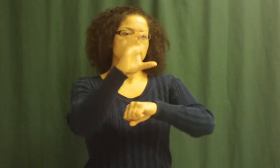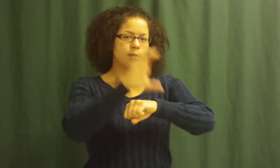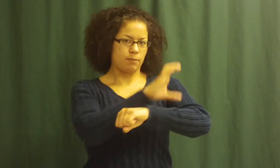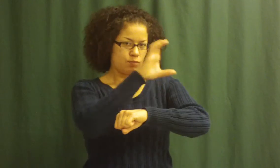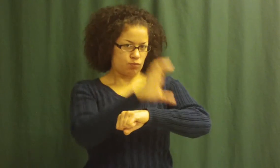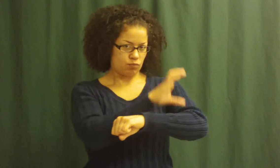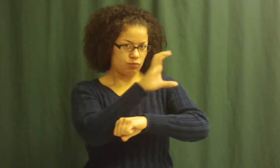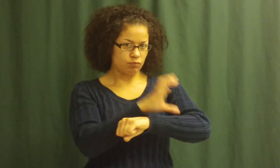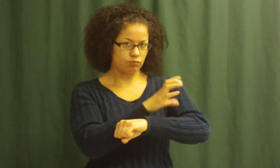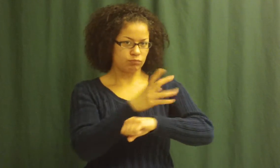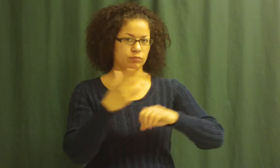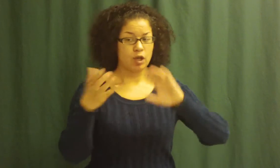adults in the